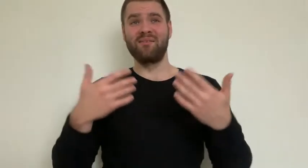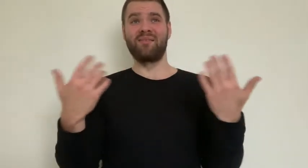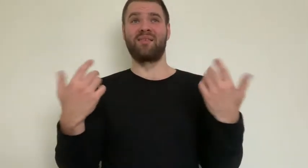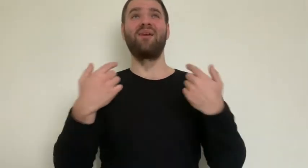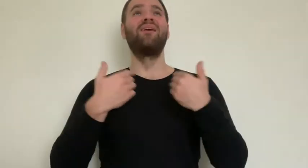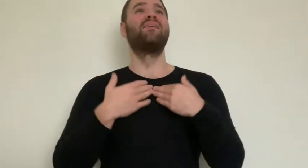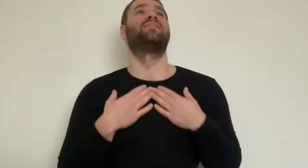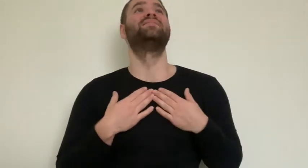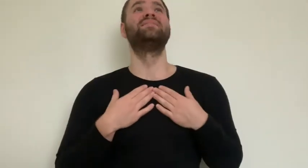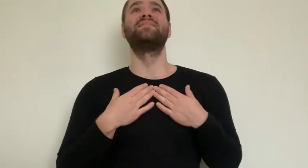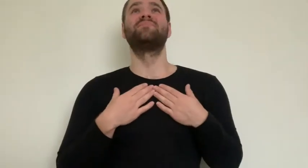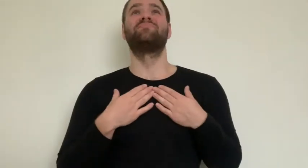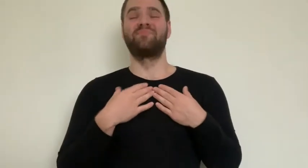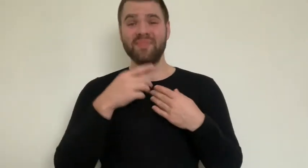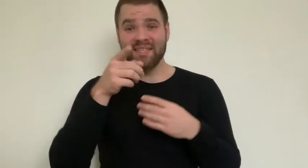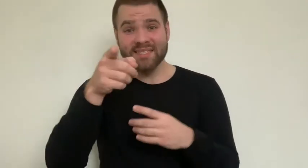And then there is you.